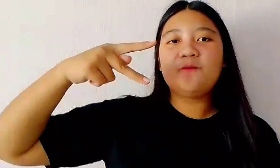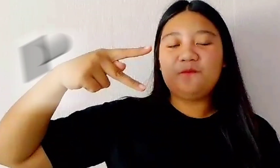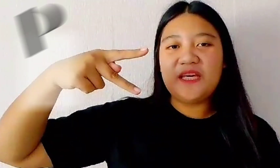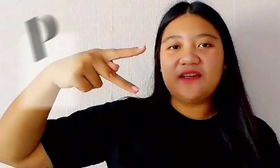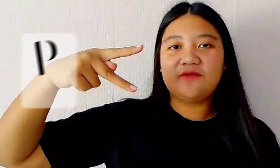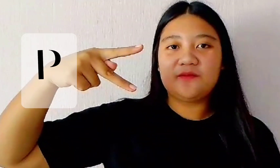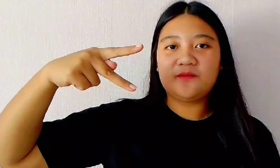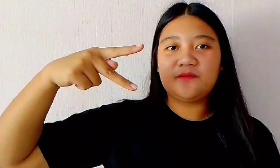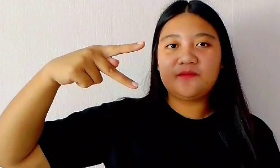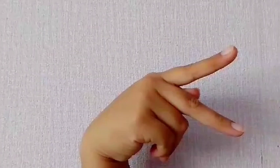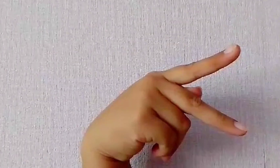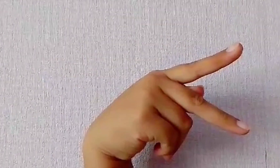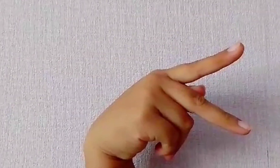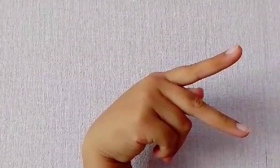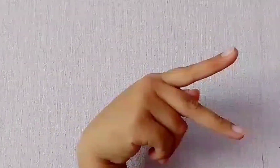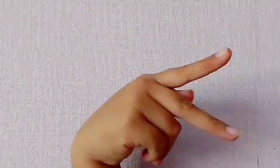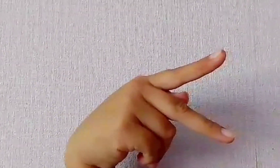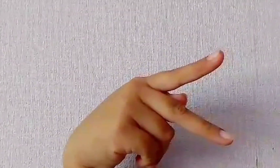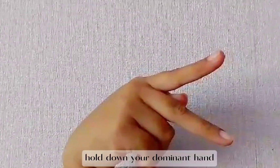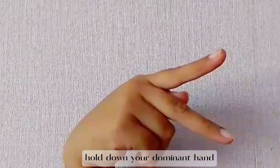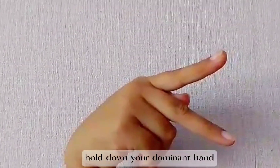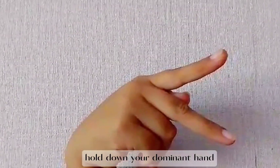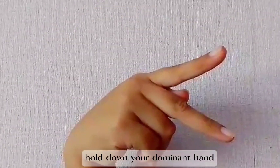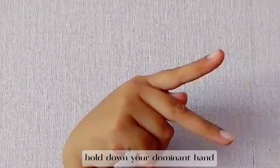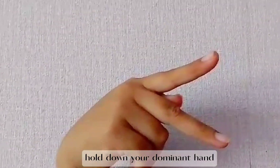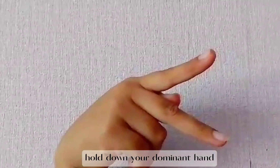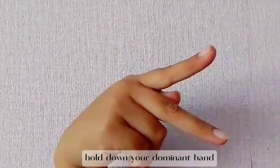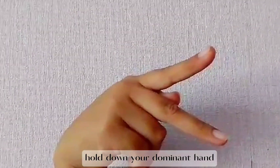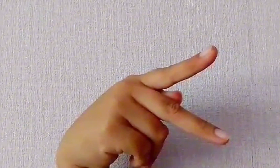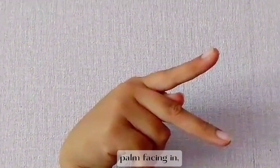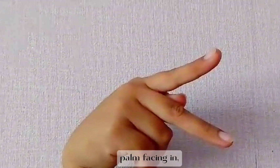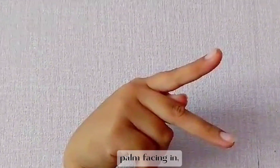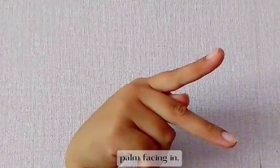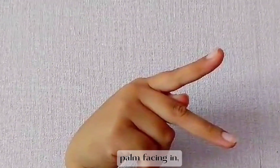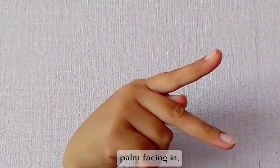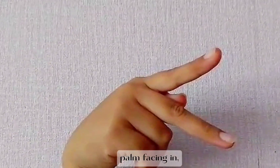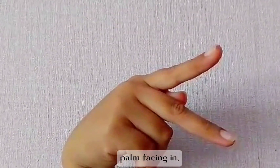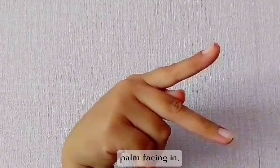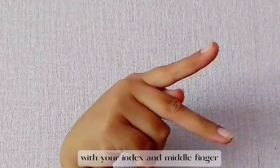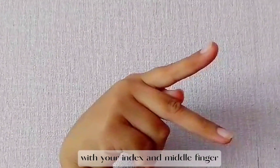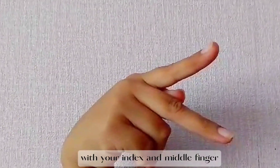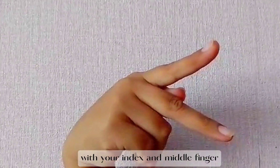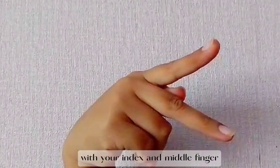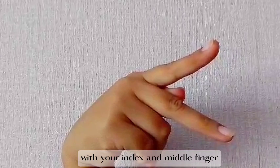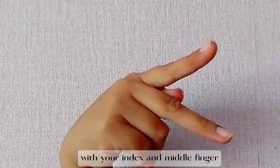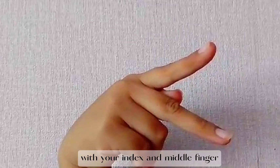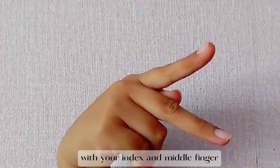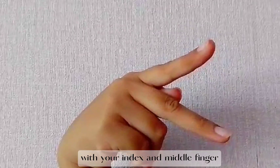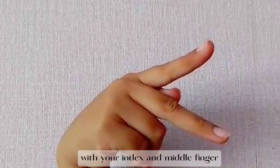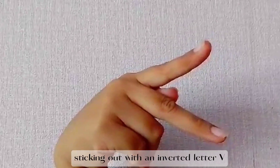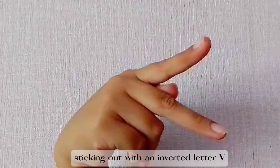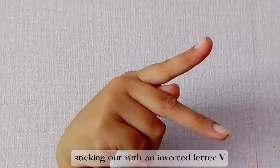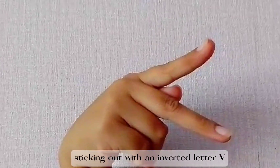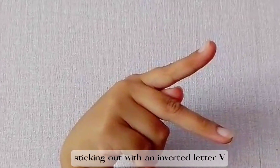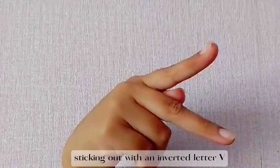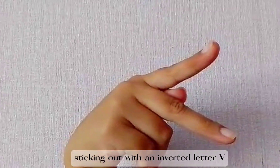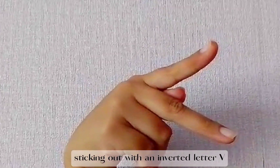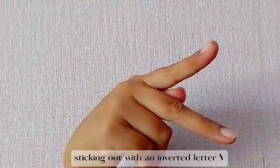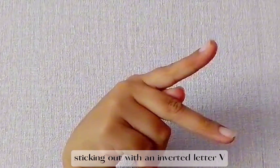P. Hold down your dominant hand, palm facing in, with your index and middle fingers sticking out like an inverted letter